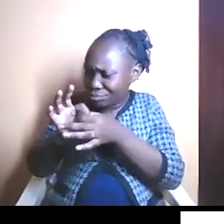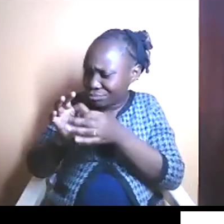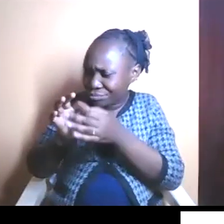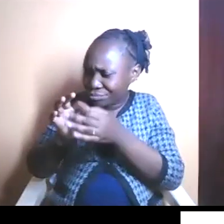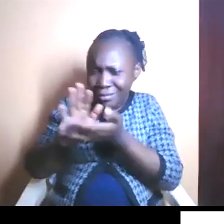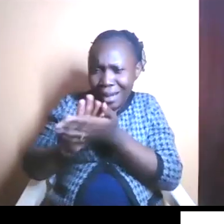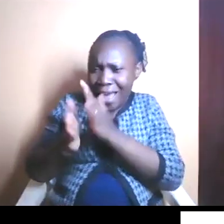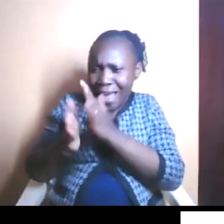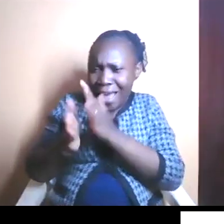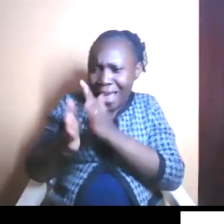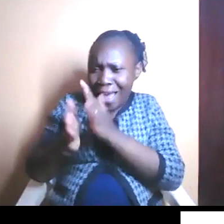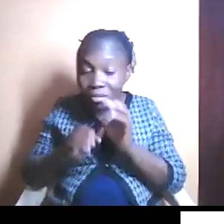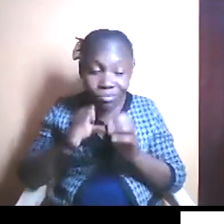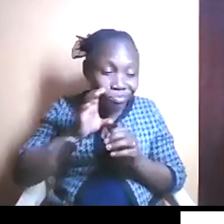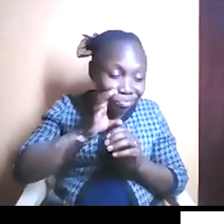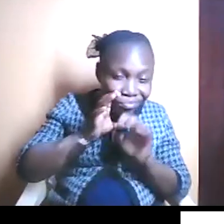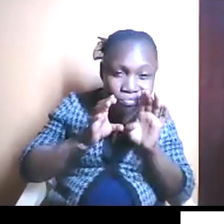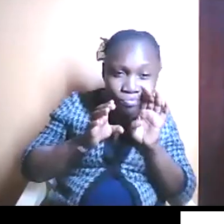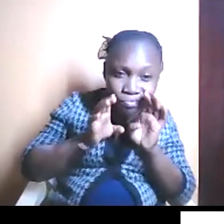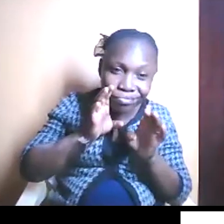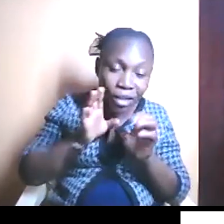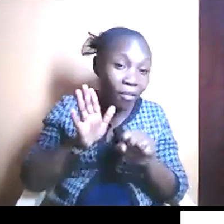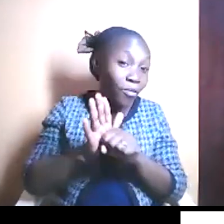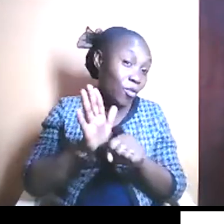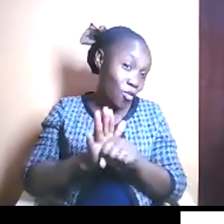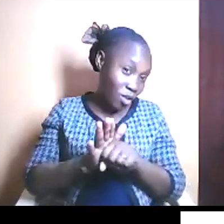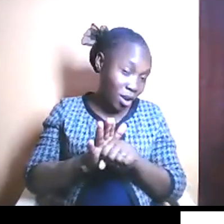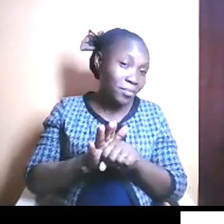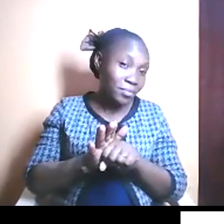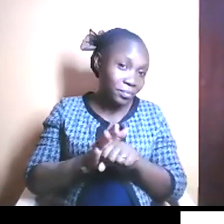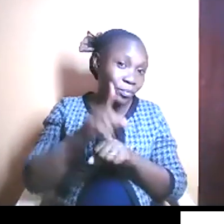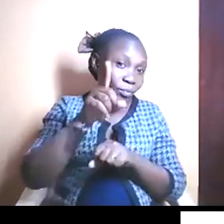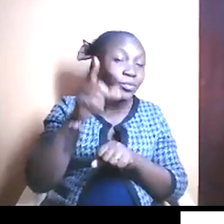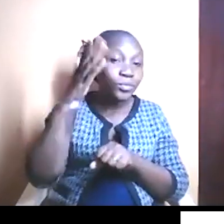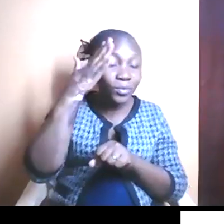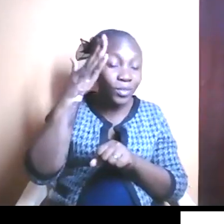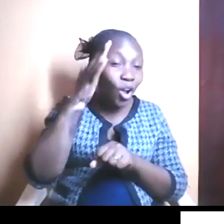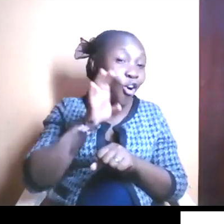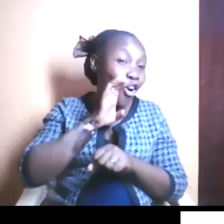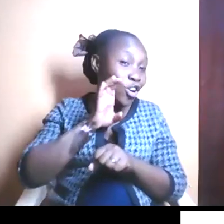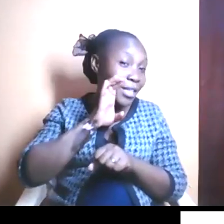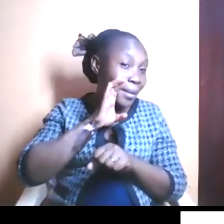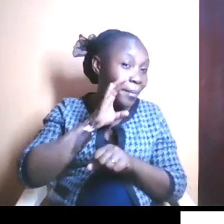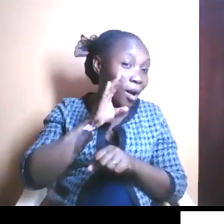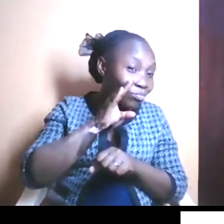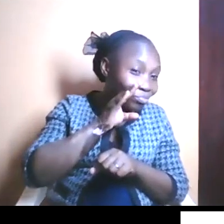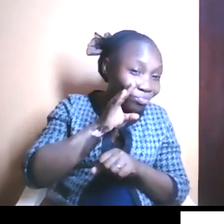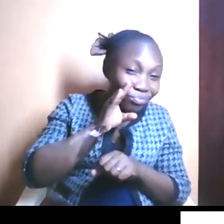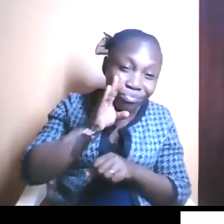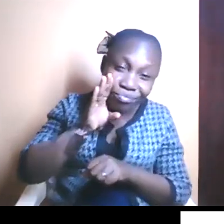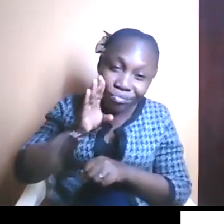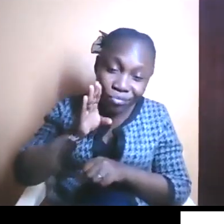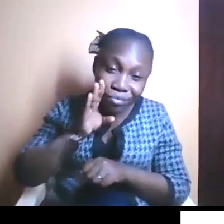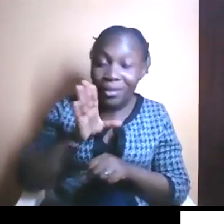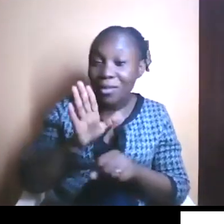gossip. And you know, they say gossip is a participatory sport, okay? It's a participatory activity. There's a lot